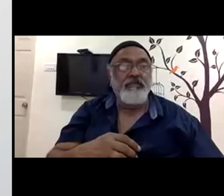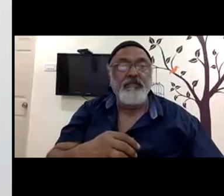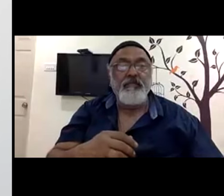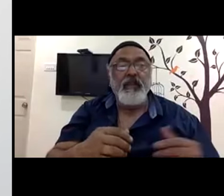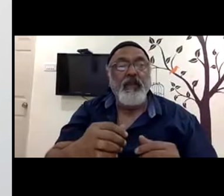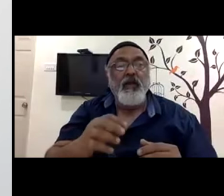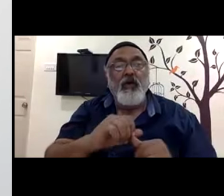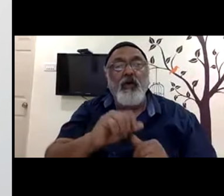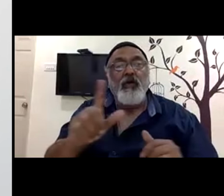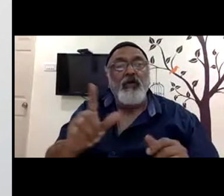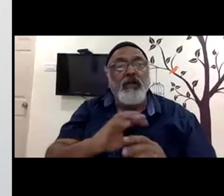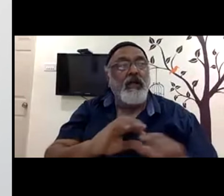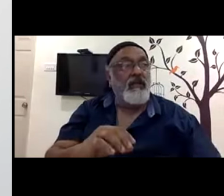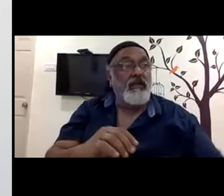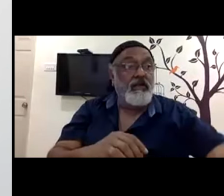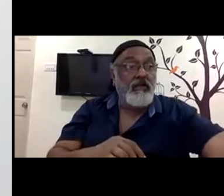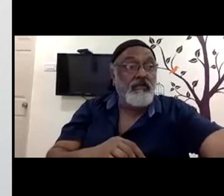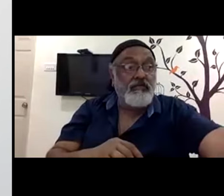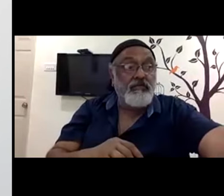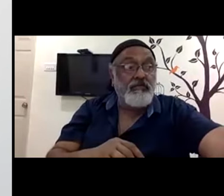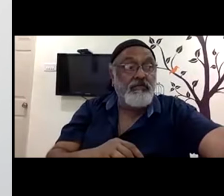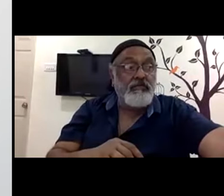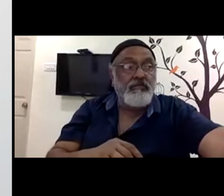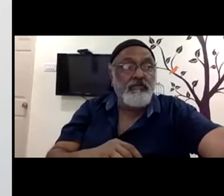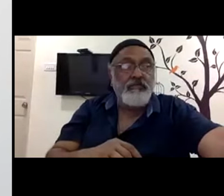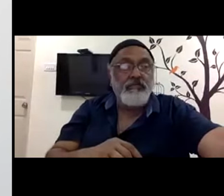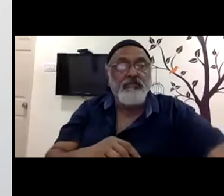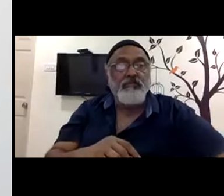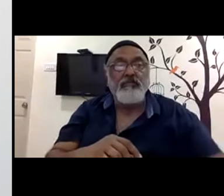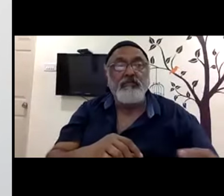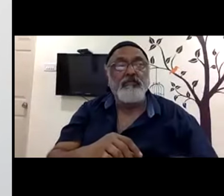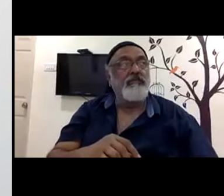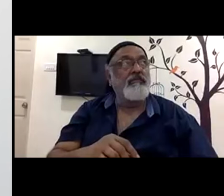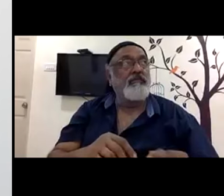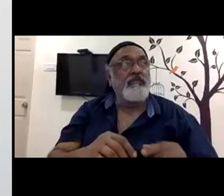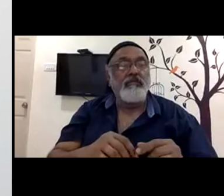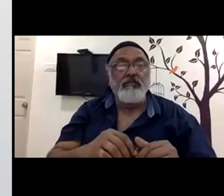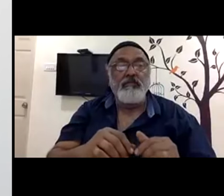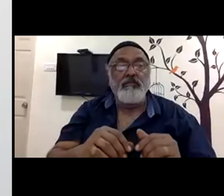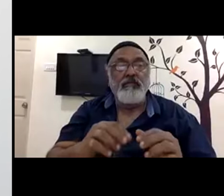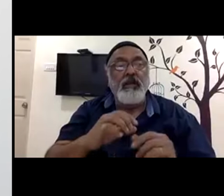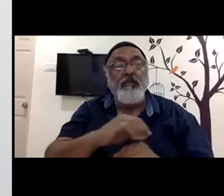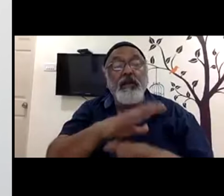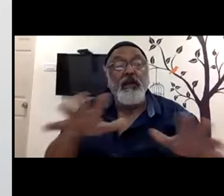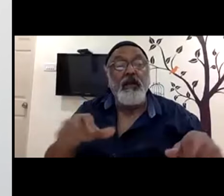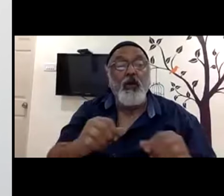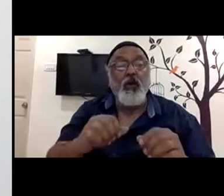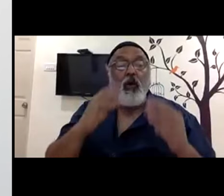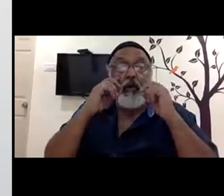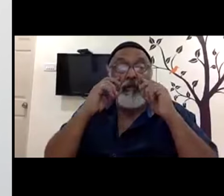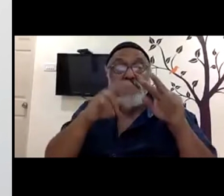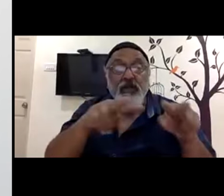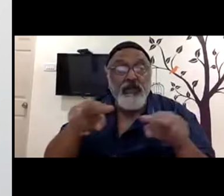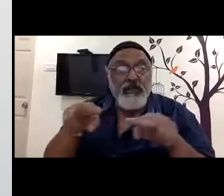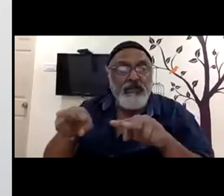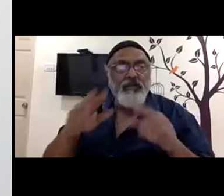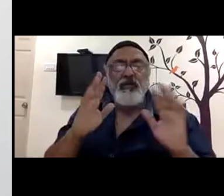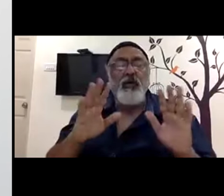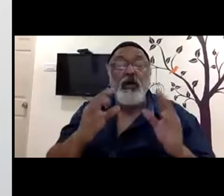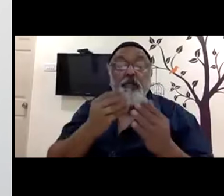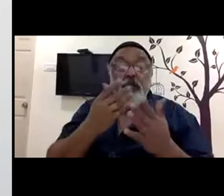It is evidence-based, that is, it's not completely observational or just based on